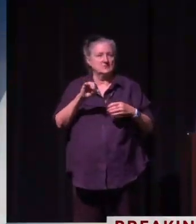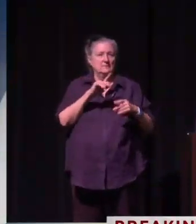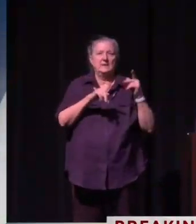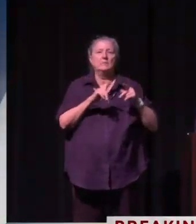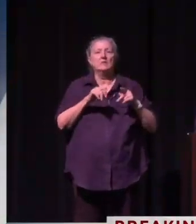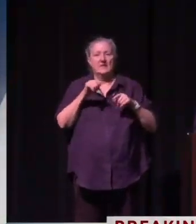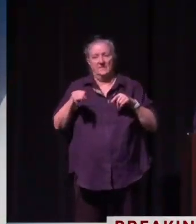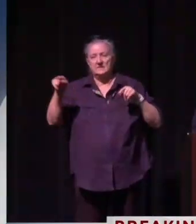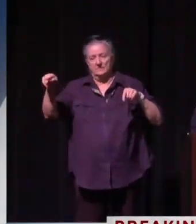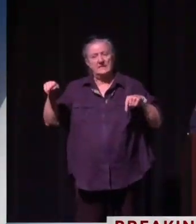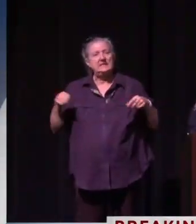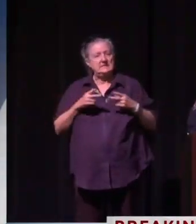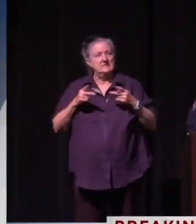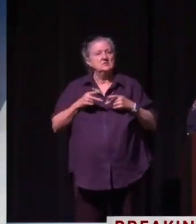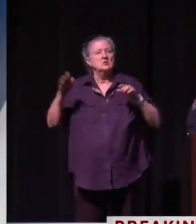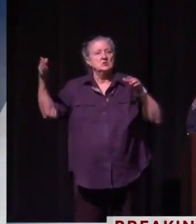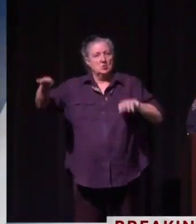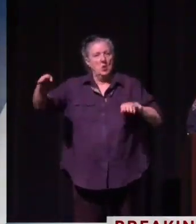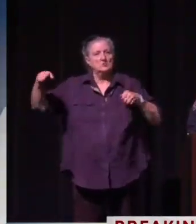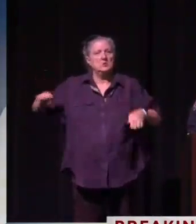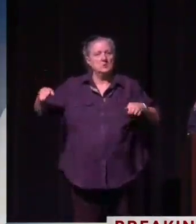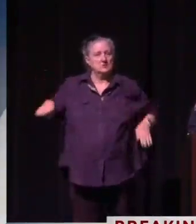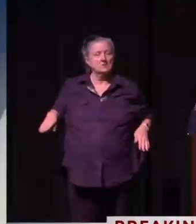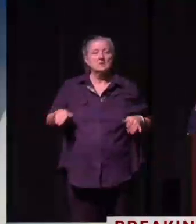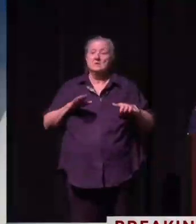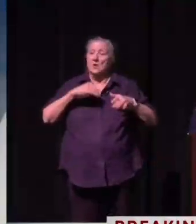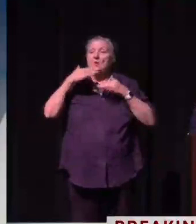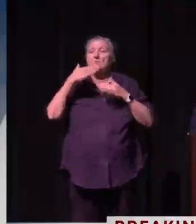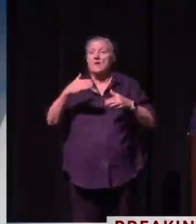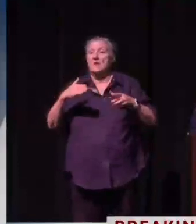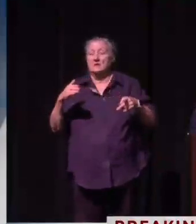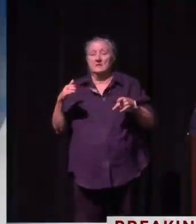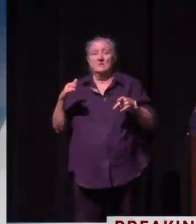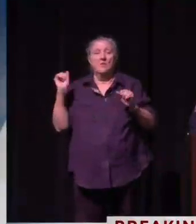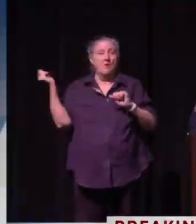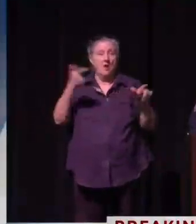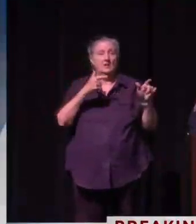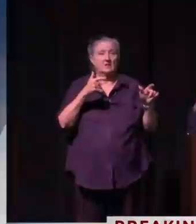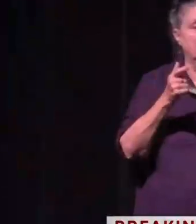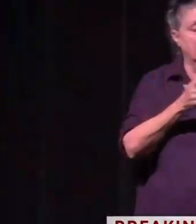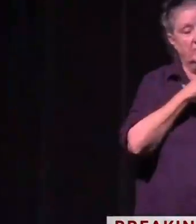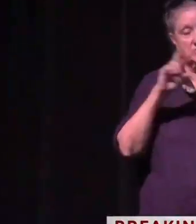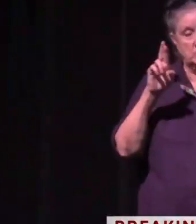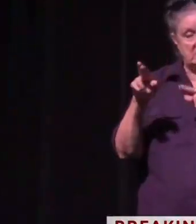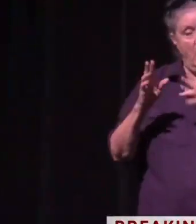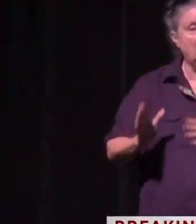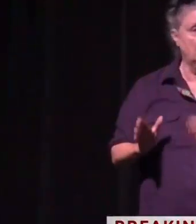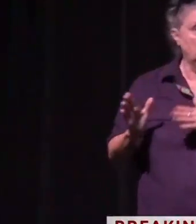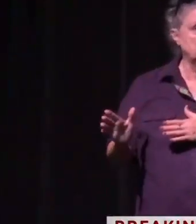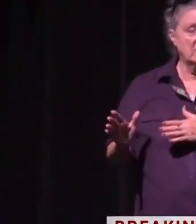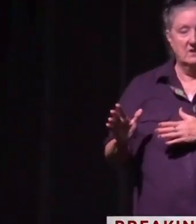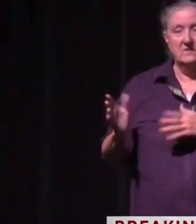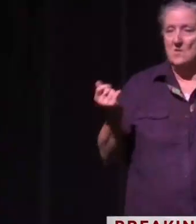these closures. And we just thank all the first